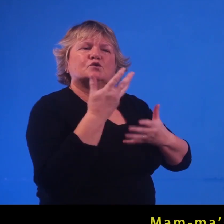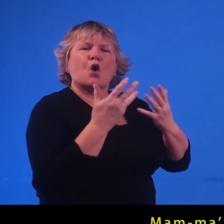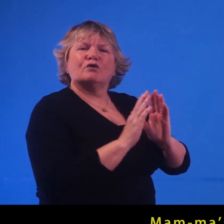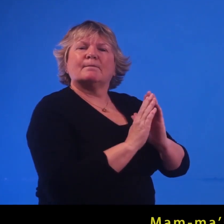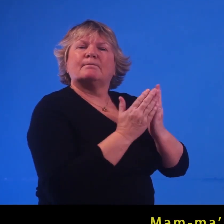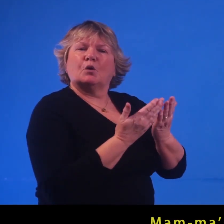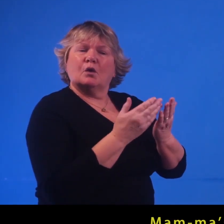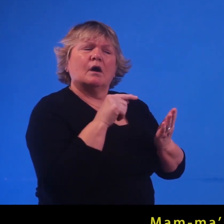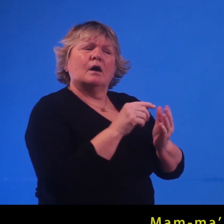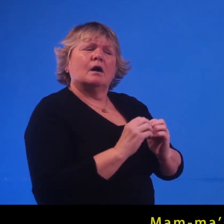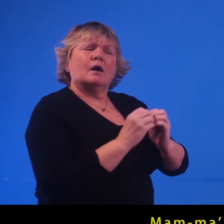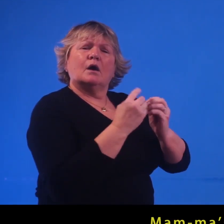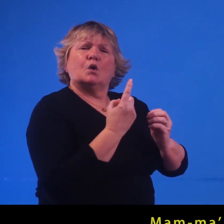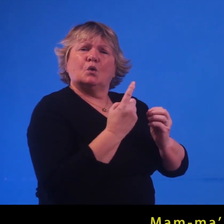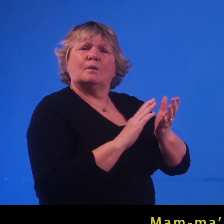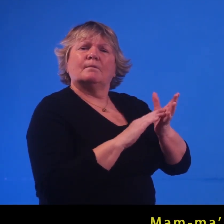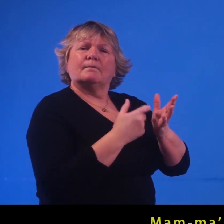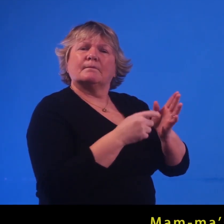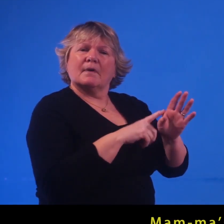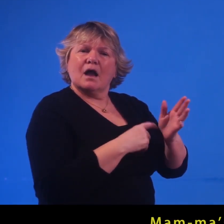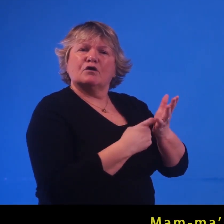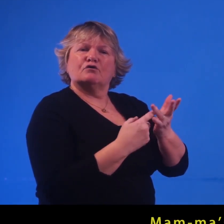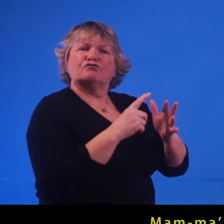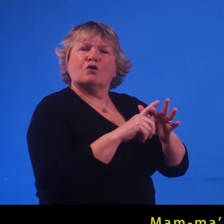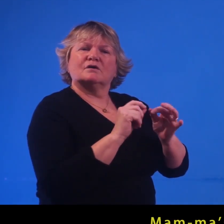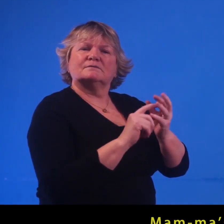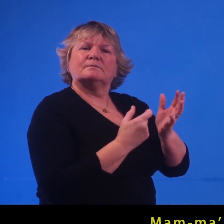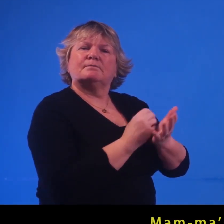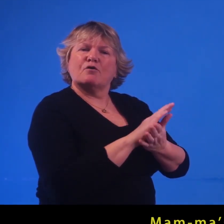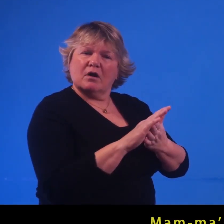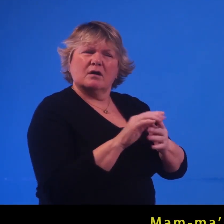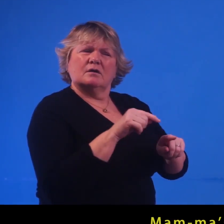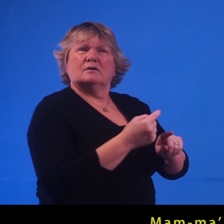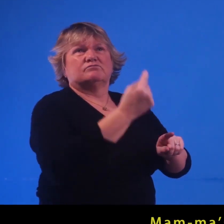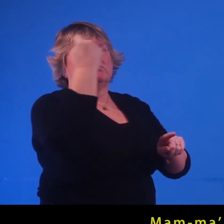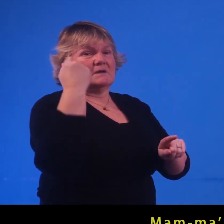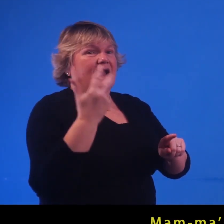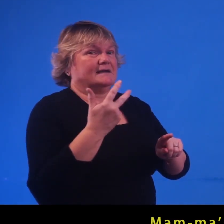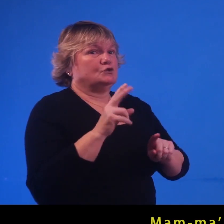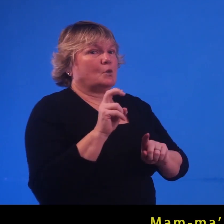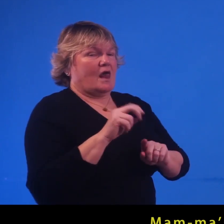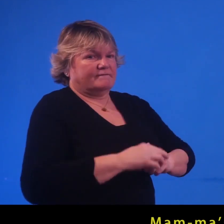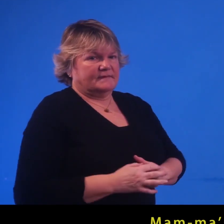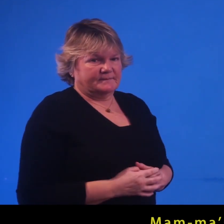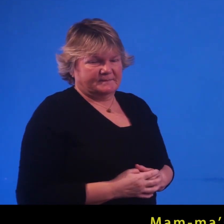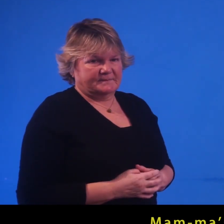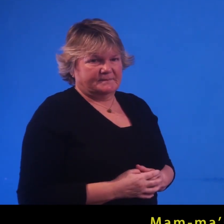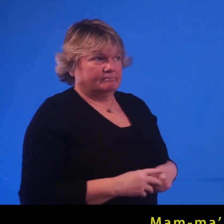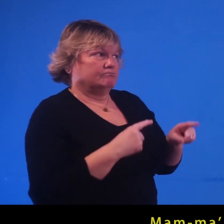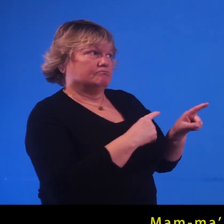Mama's Little Storybook by Mary Roxburgh, 1812, front cover.